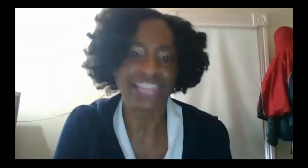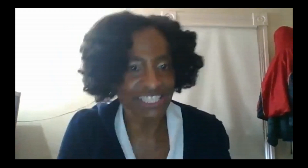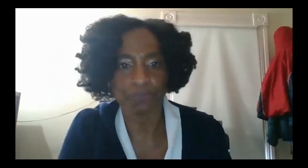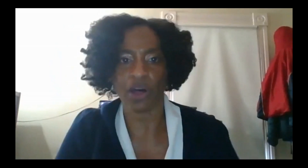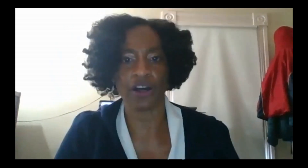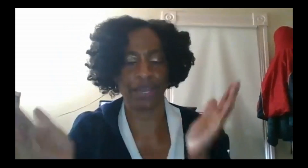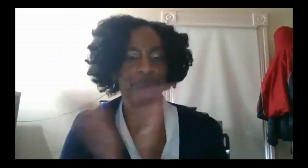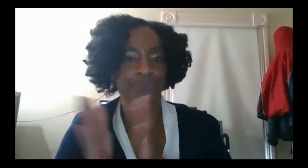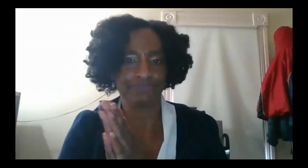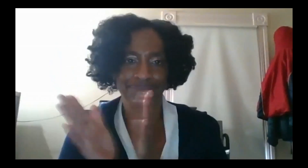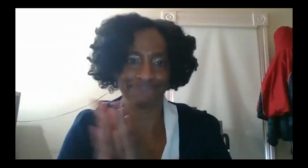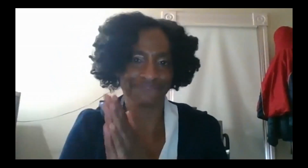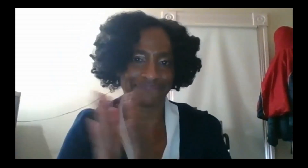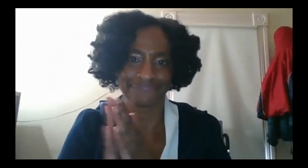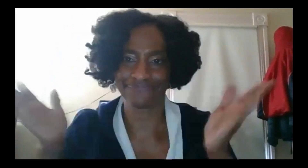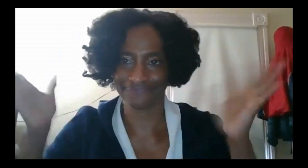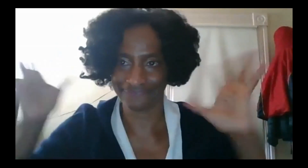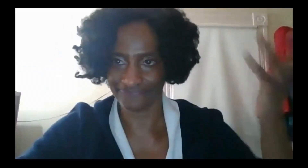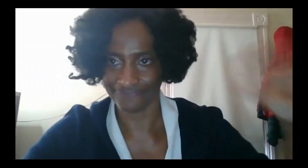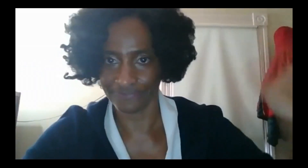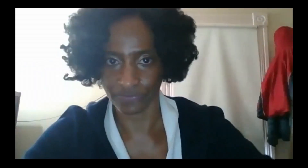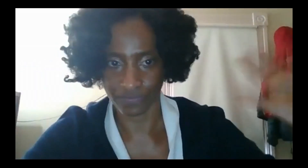Congratulations, and let's applaud them.